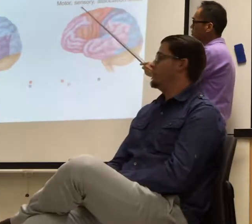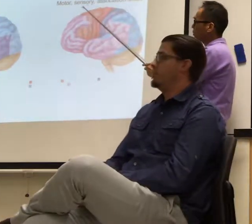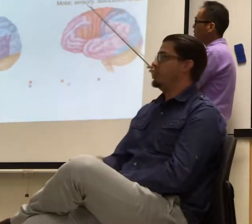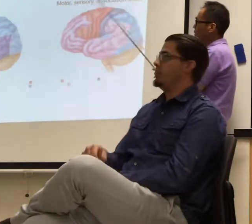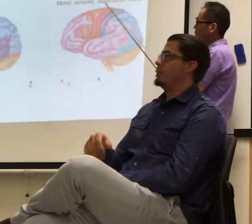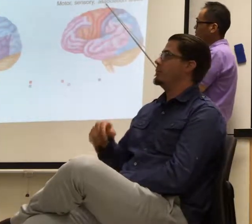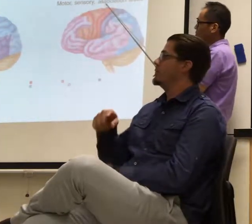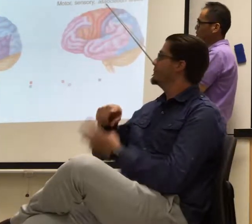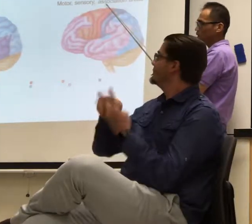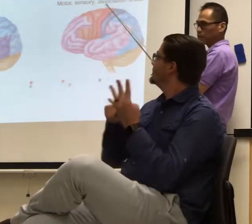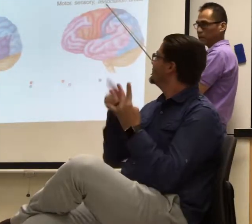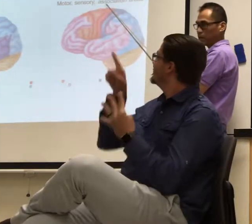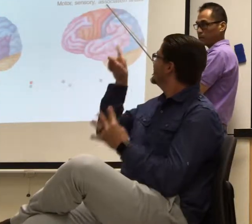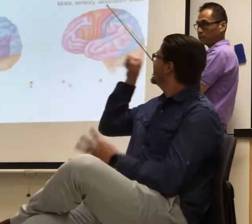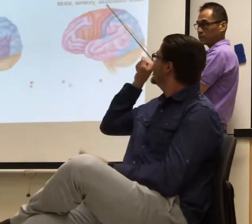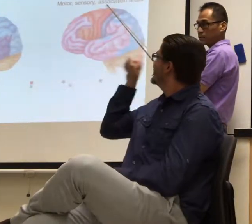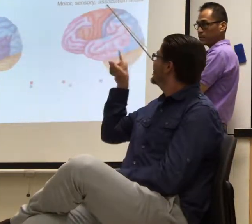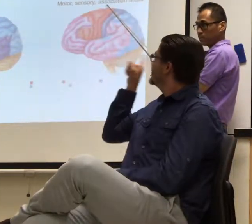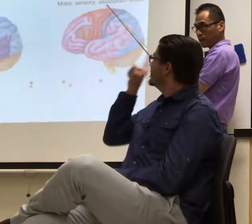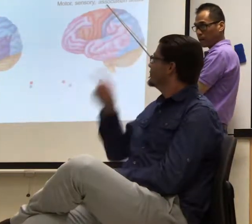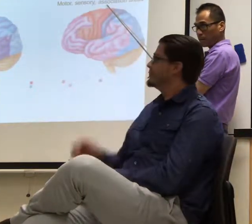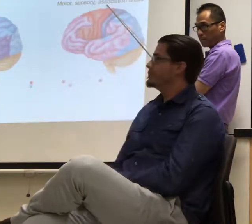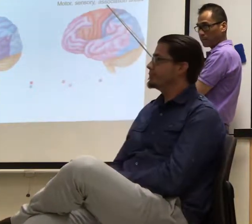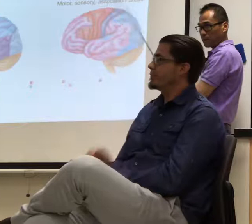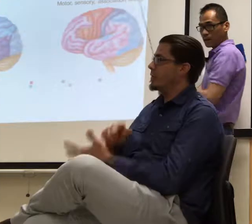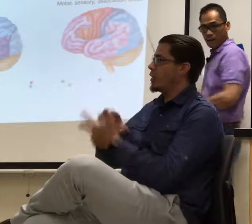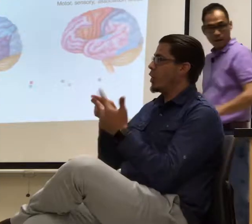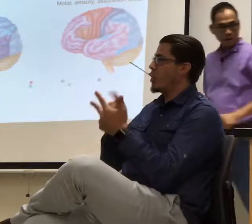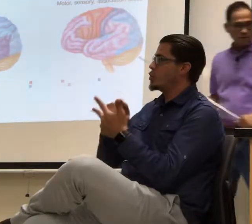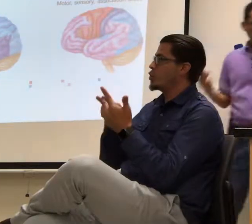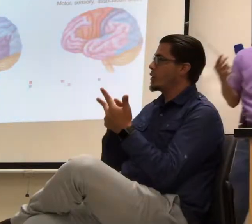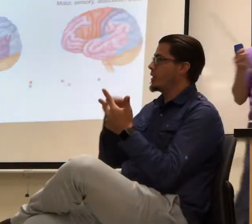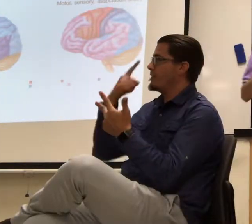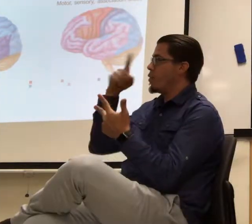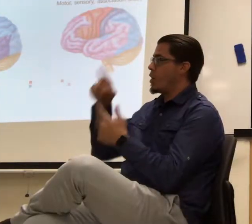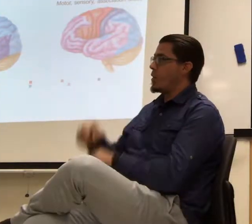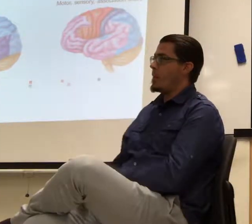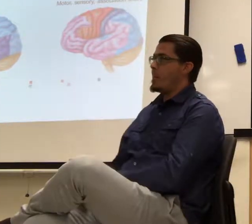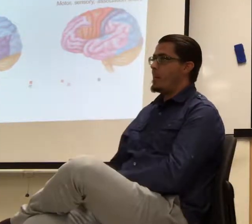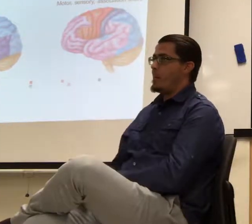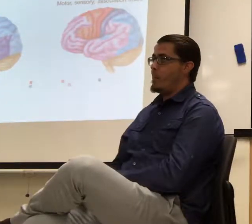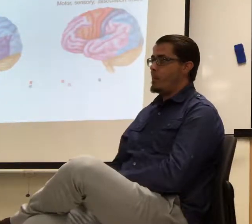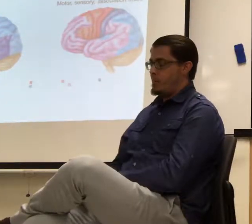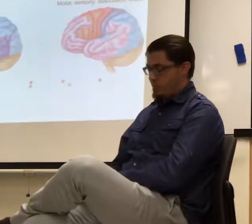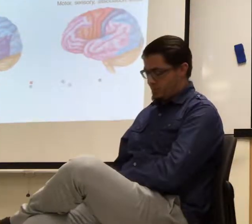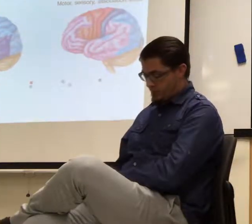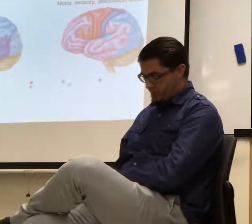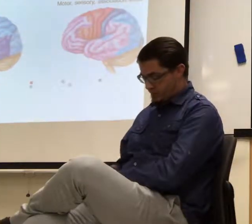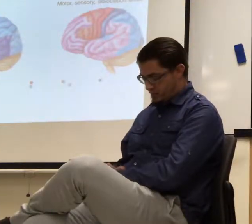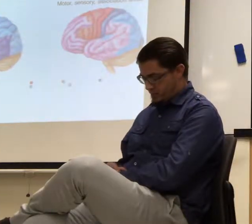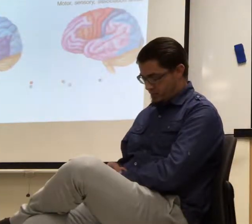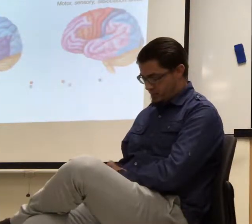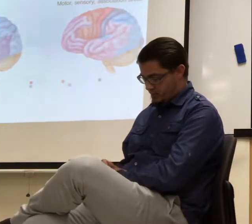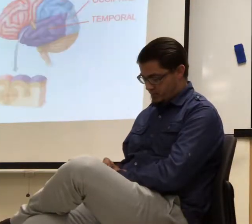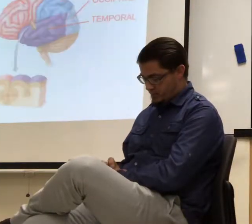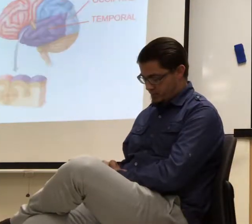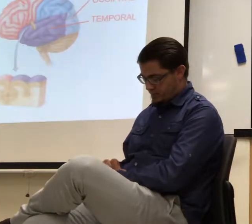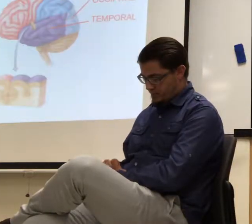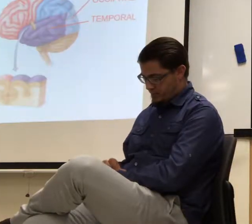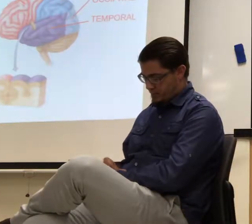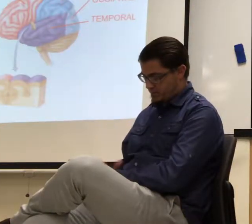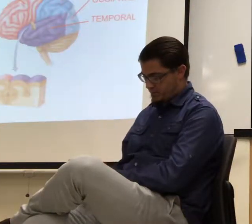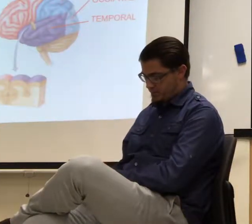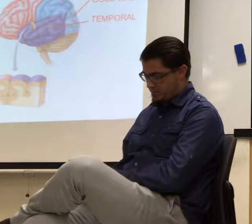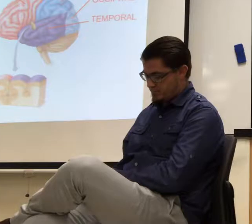motor, sensory, or association areas. Okay, I'll define what that means in a second. But let's first review